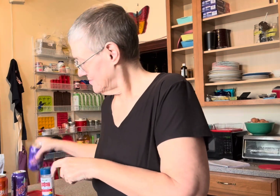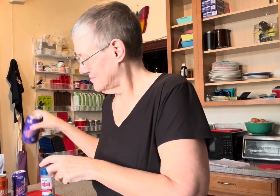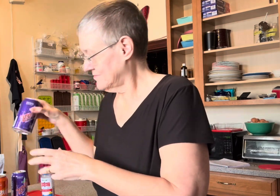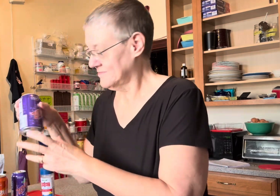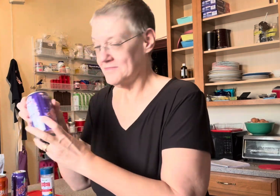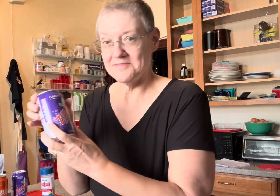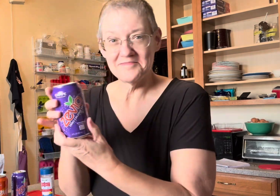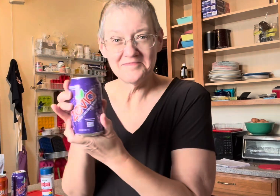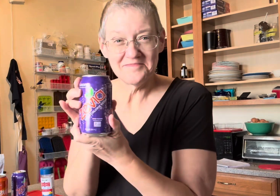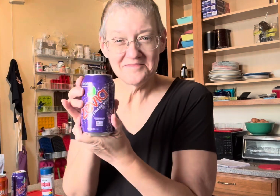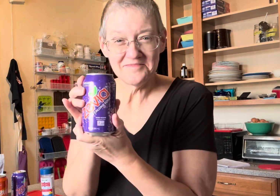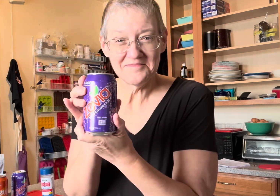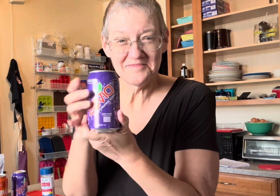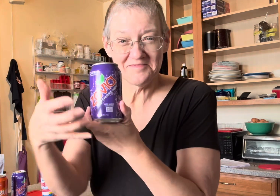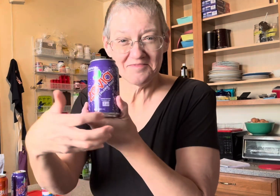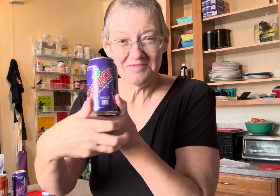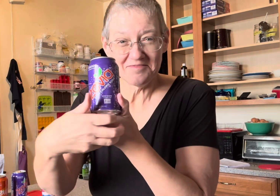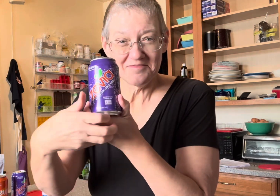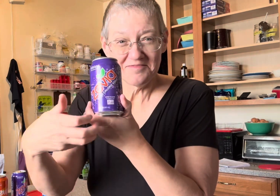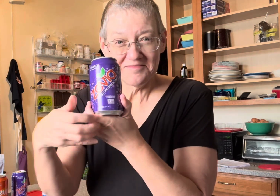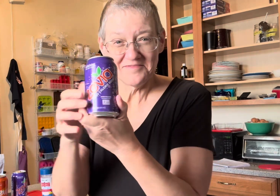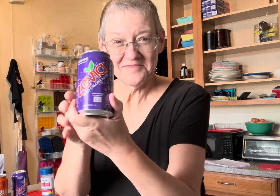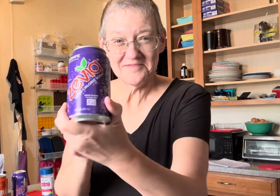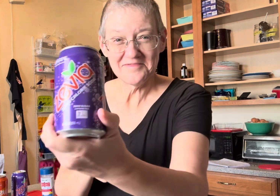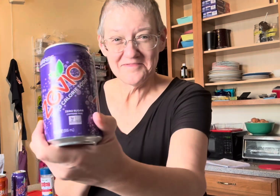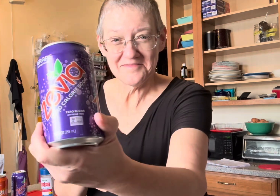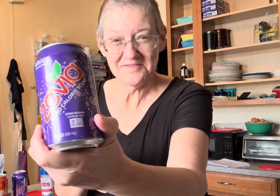be used. So we're going to make grape.